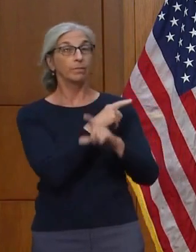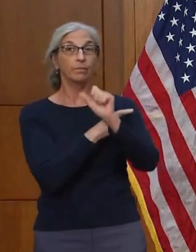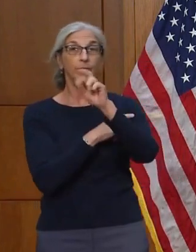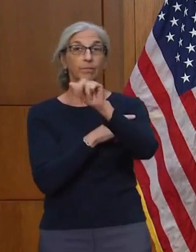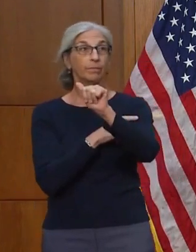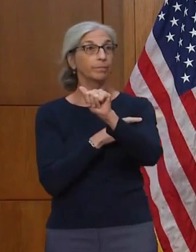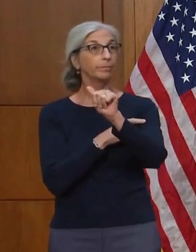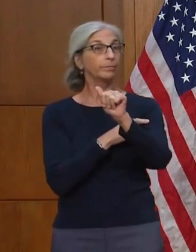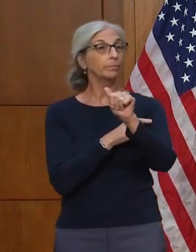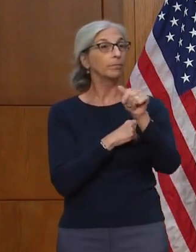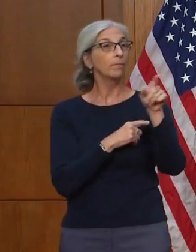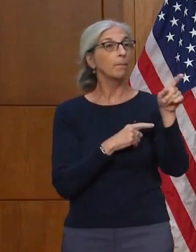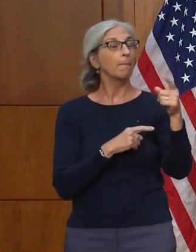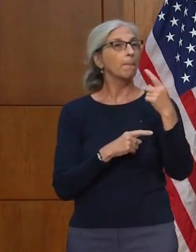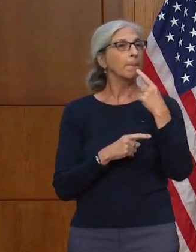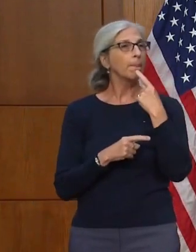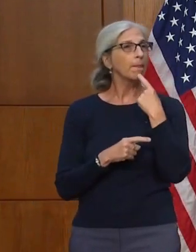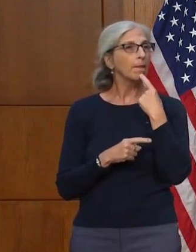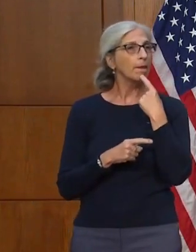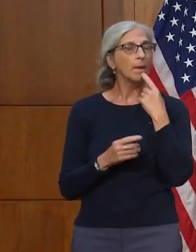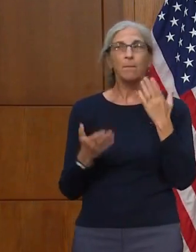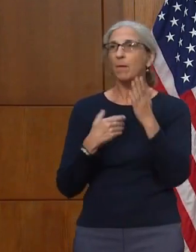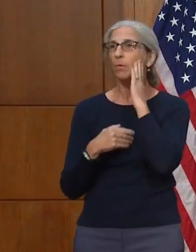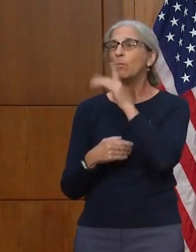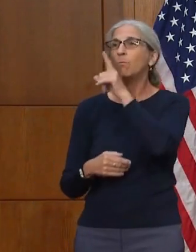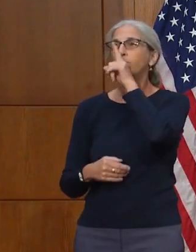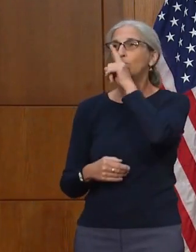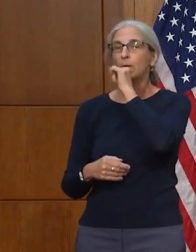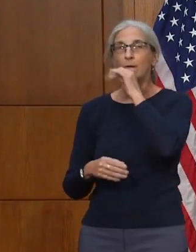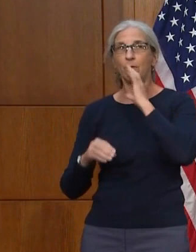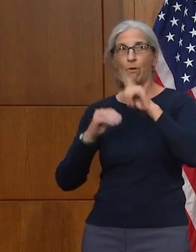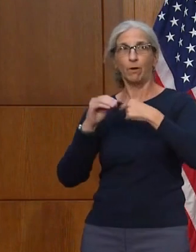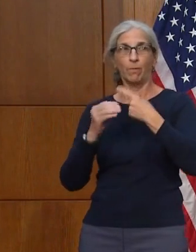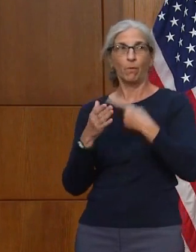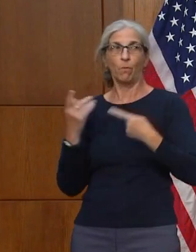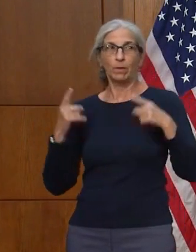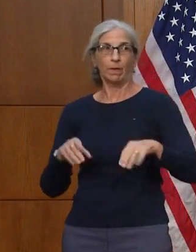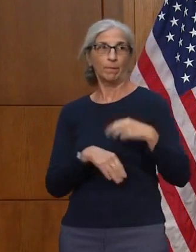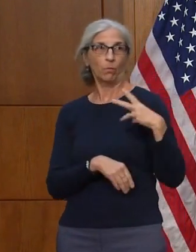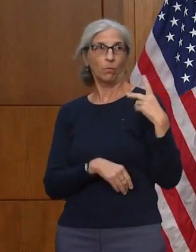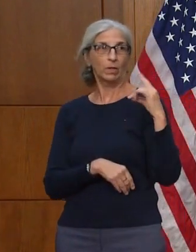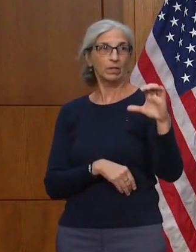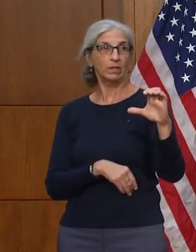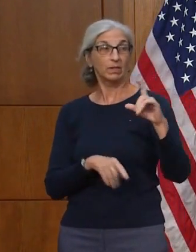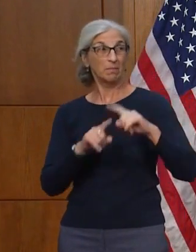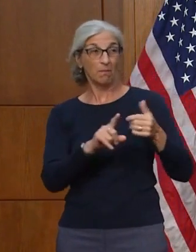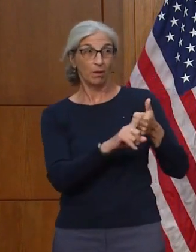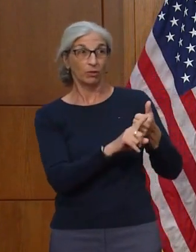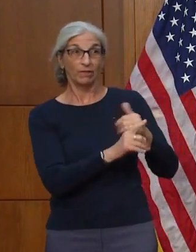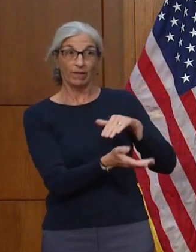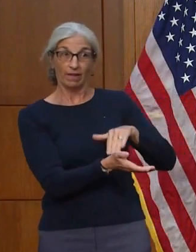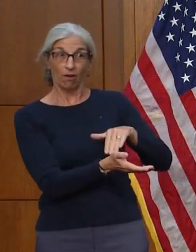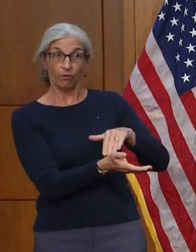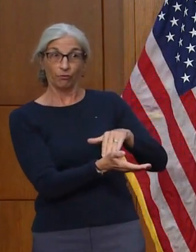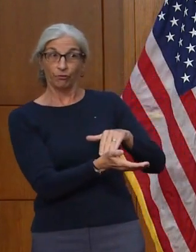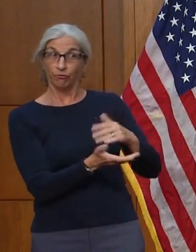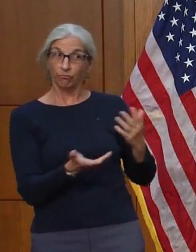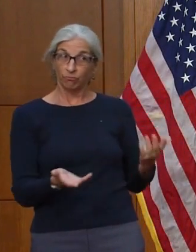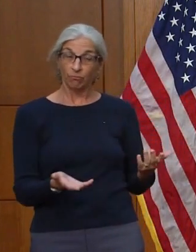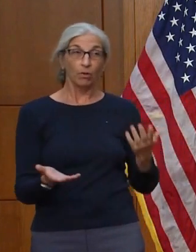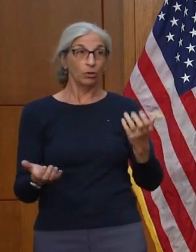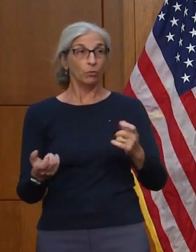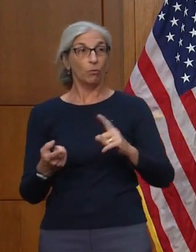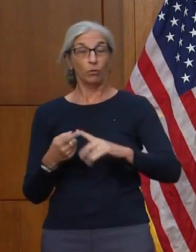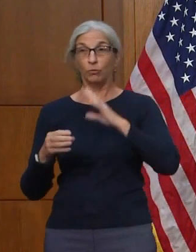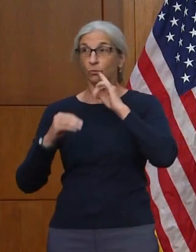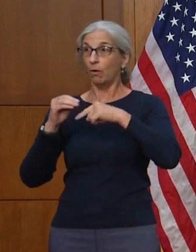Governor, I know you said you were maybe not going to touch what's going on in Washington, but I wondered if, as a doctor, you wanted to address what